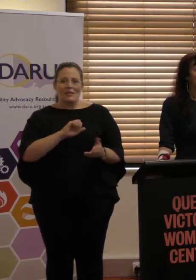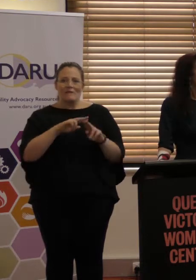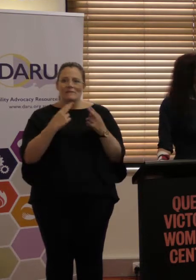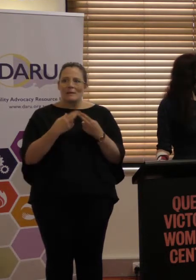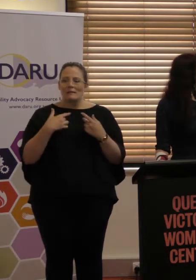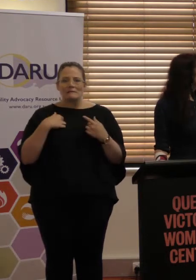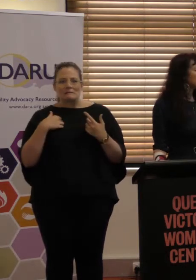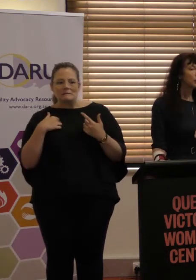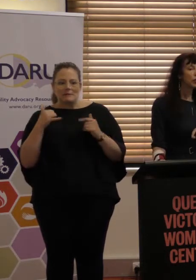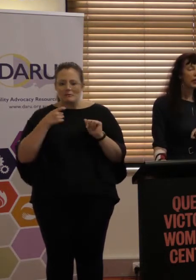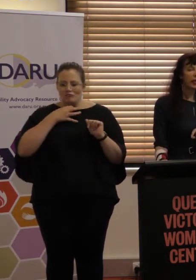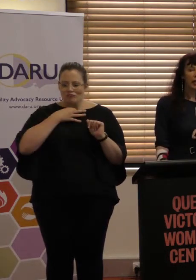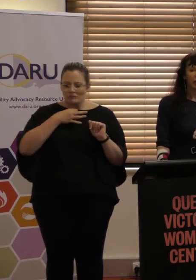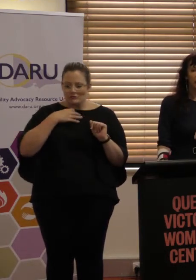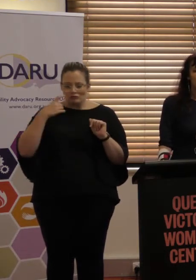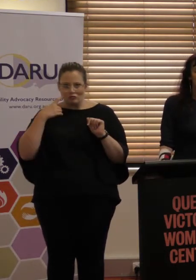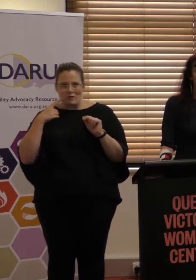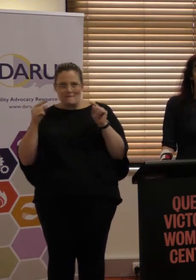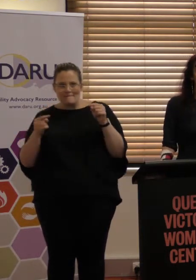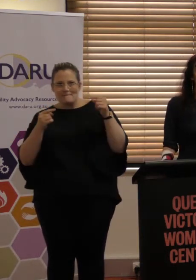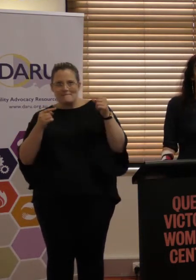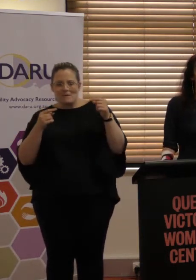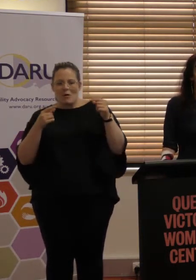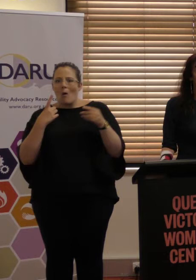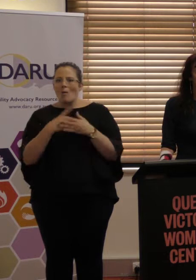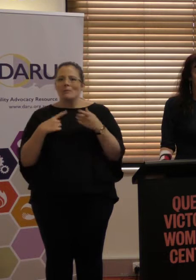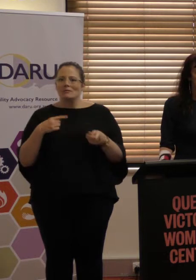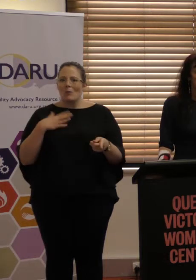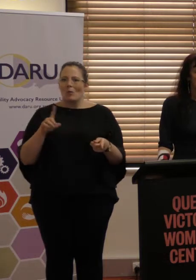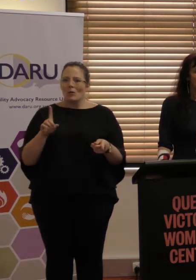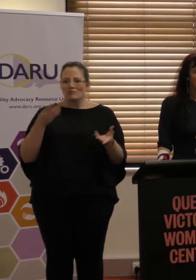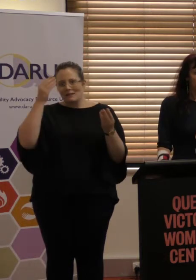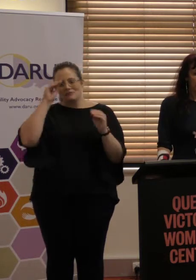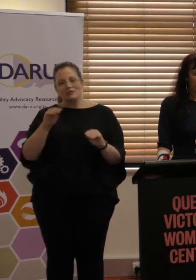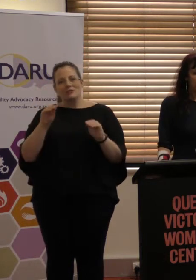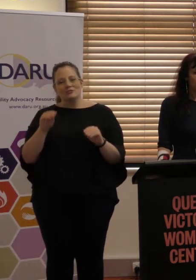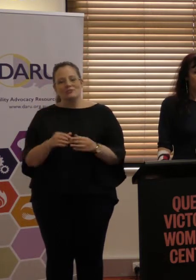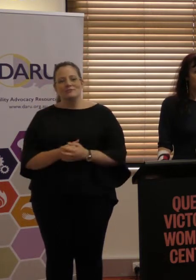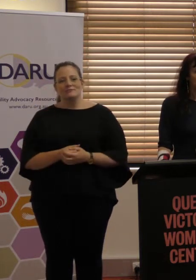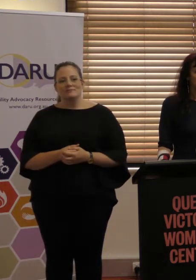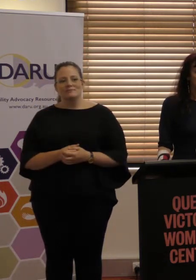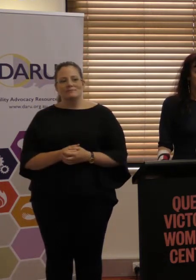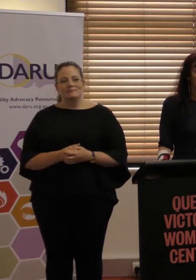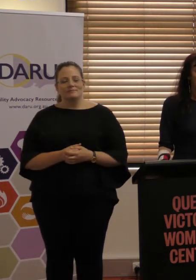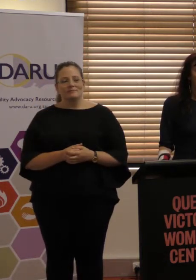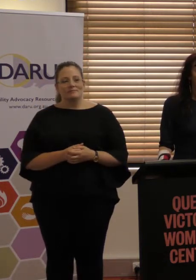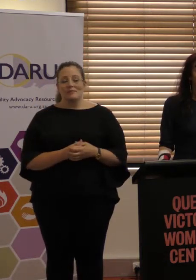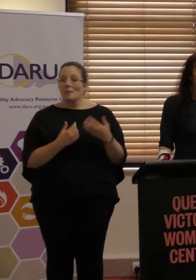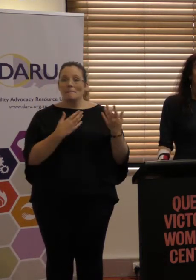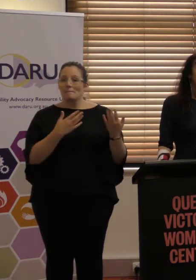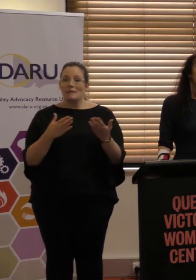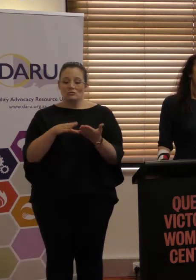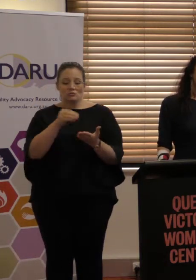education. Because I can tell you right now that many students with disabilities are not getting any education at